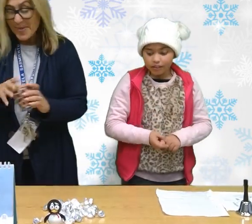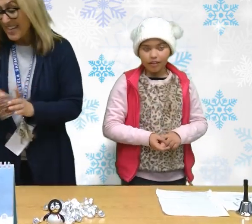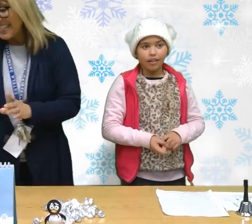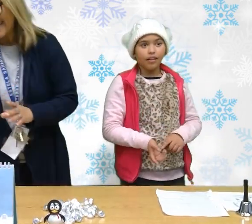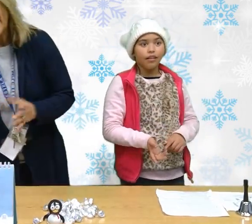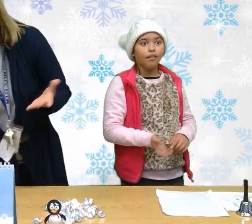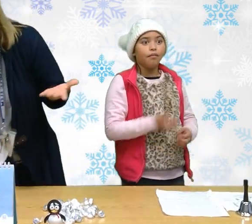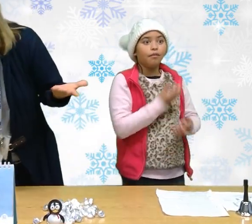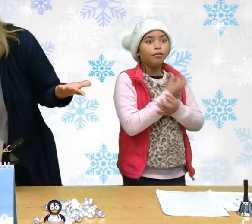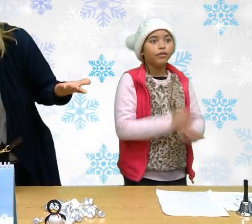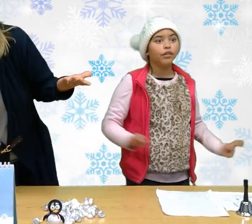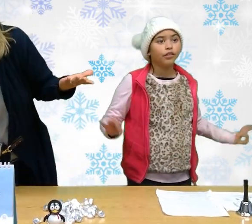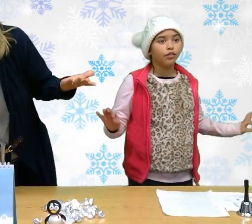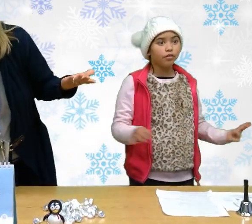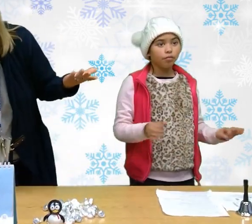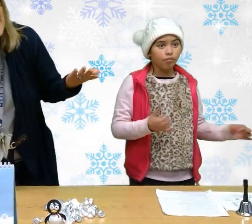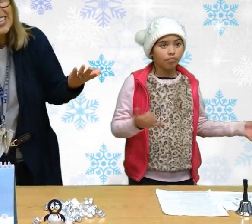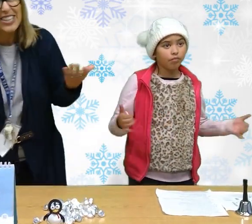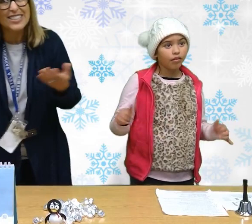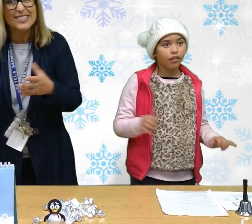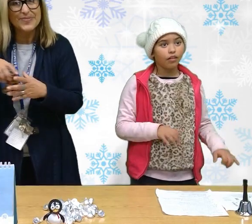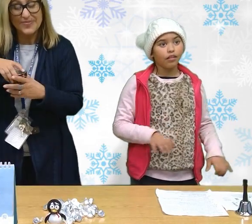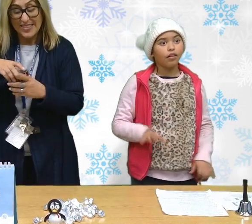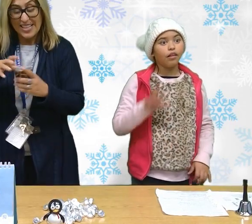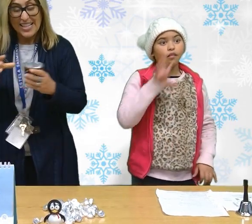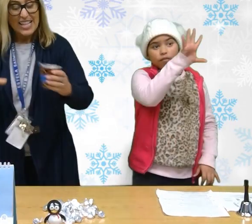50 minutes. A deal's a deal.